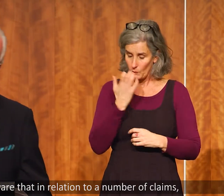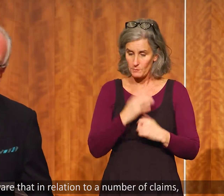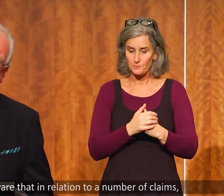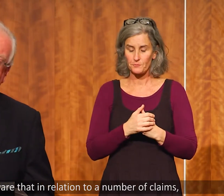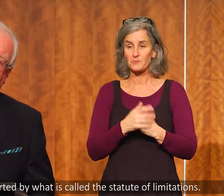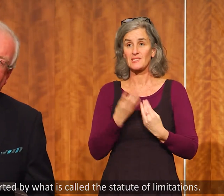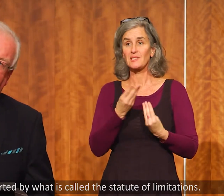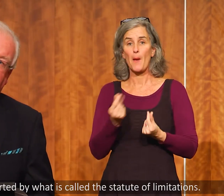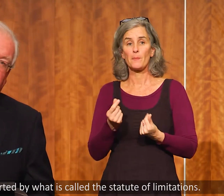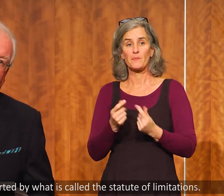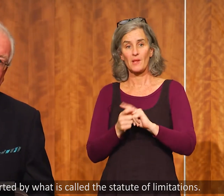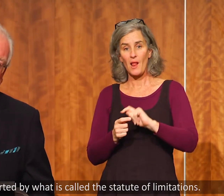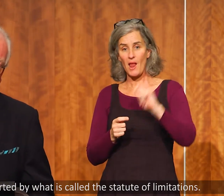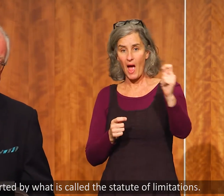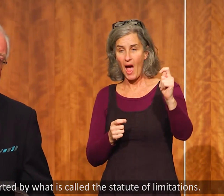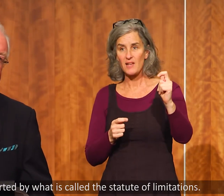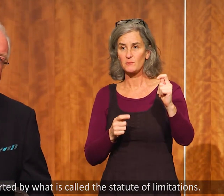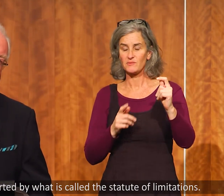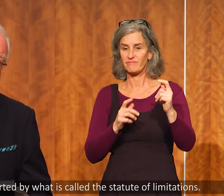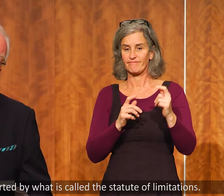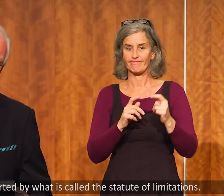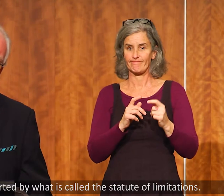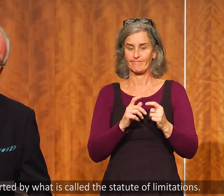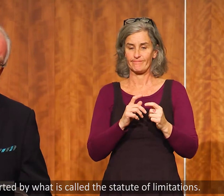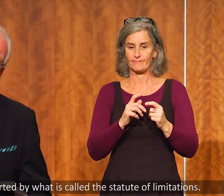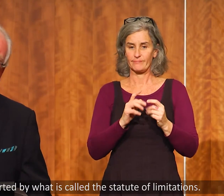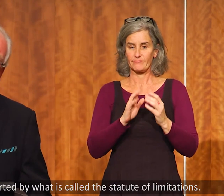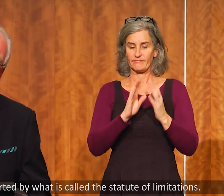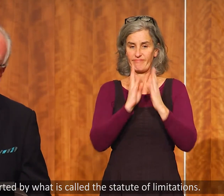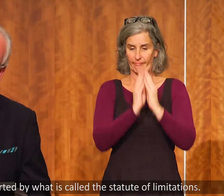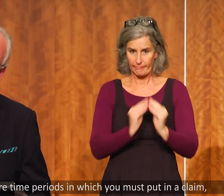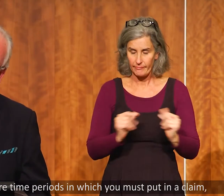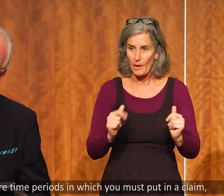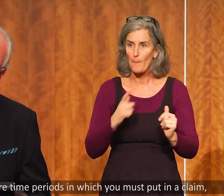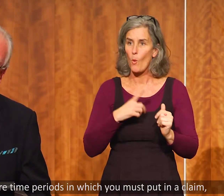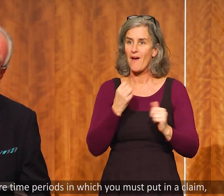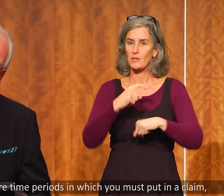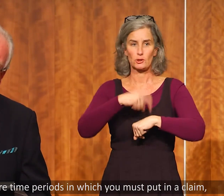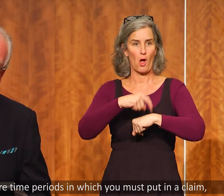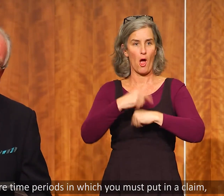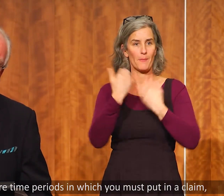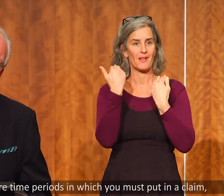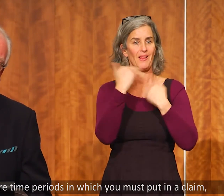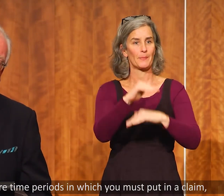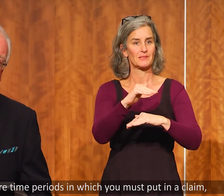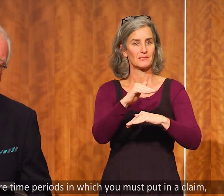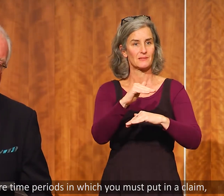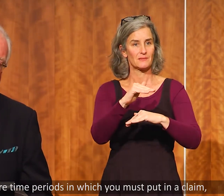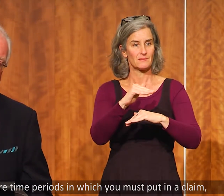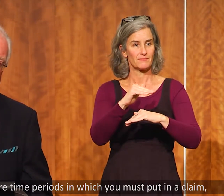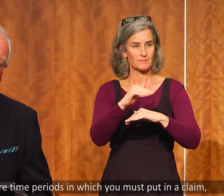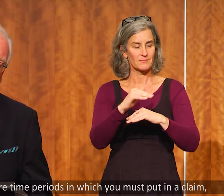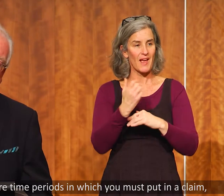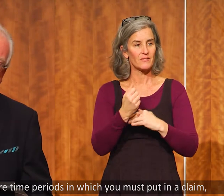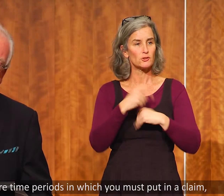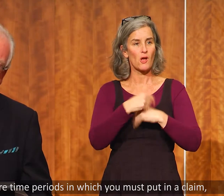of claims, they have been thwarted because of what's called the statute of limitations. In other words, there are time